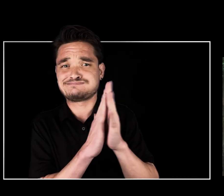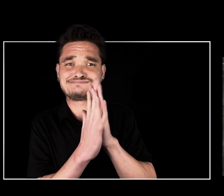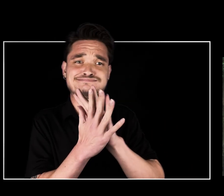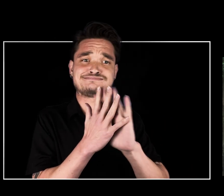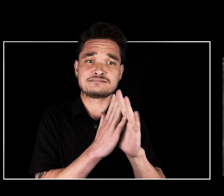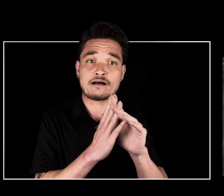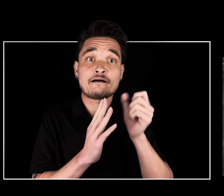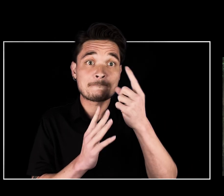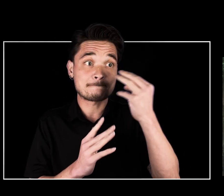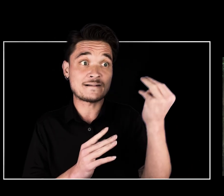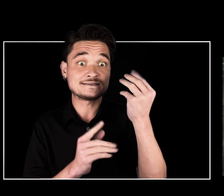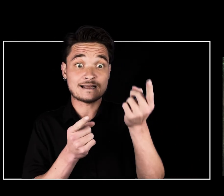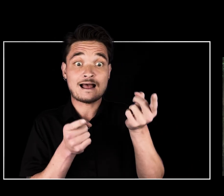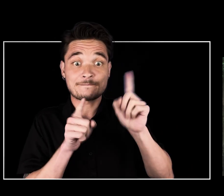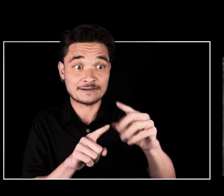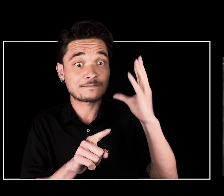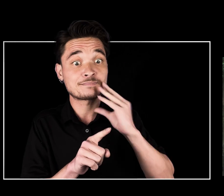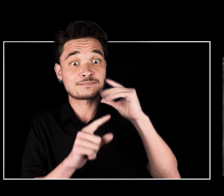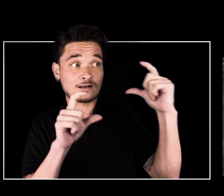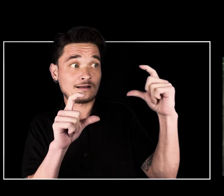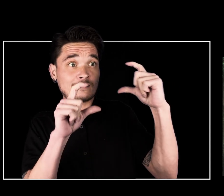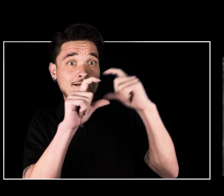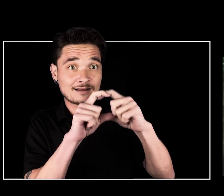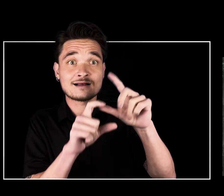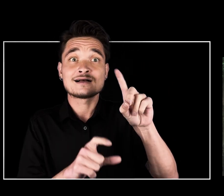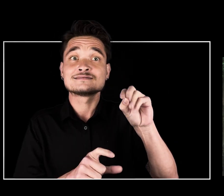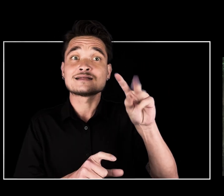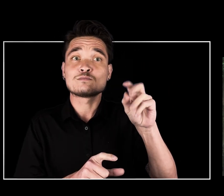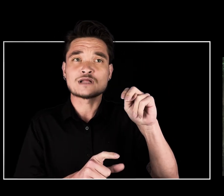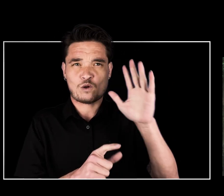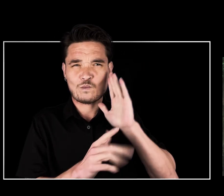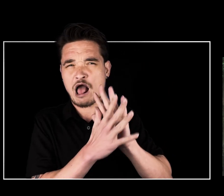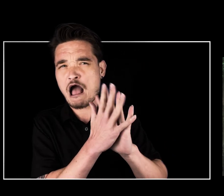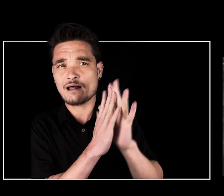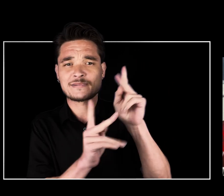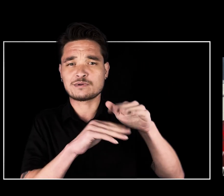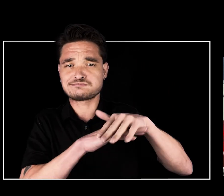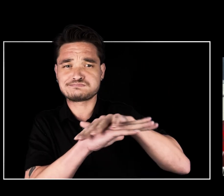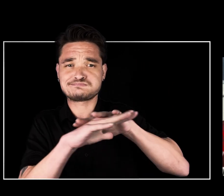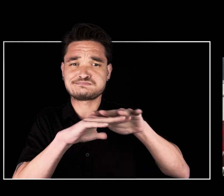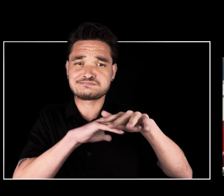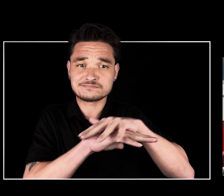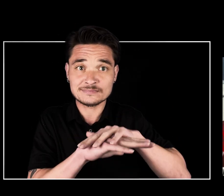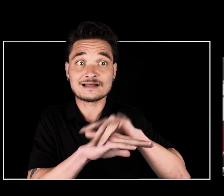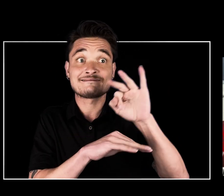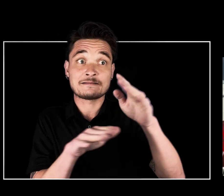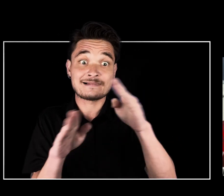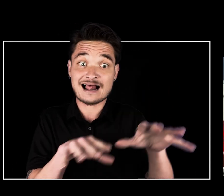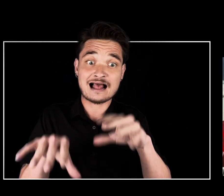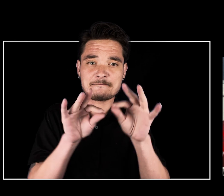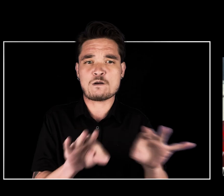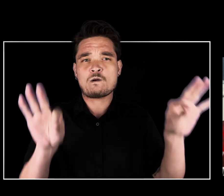but on Monday, the day of the eclipse, downtown will be crowded. If you are out there afternoon or evening,